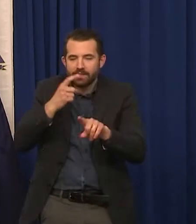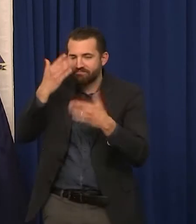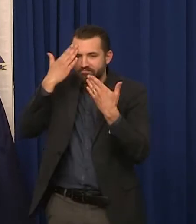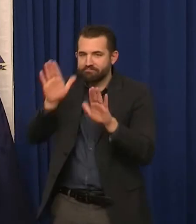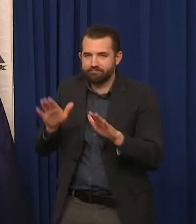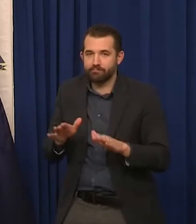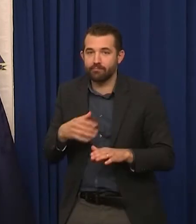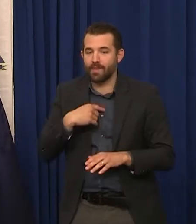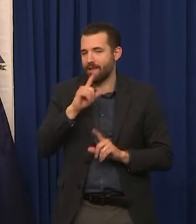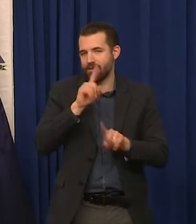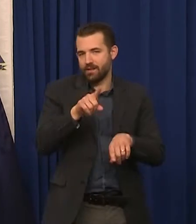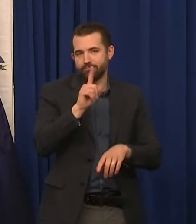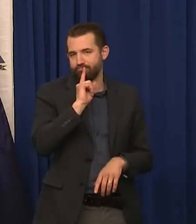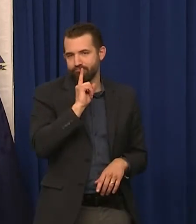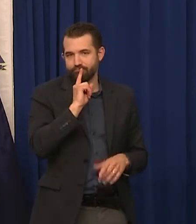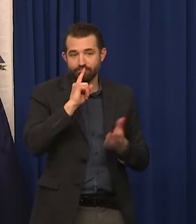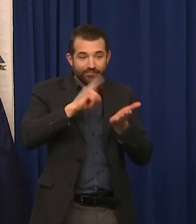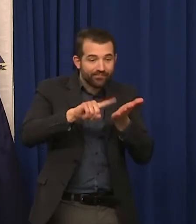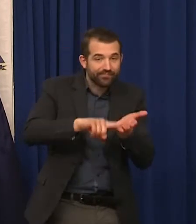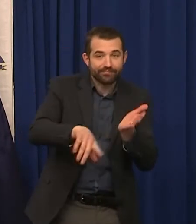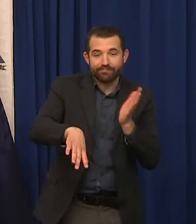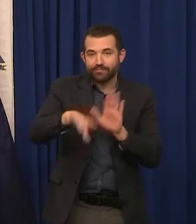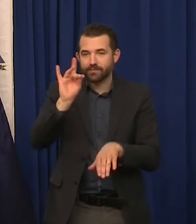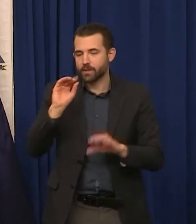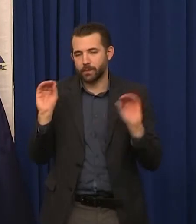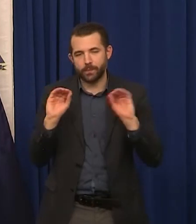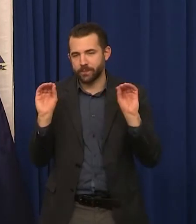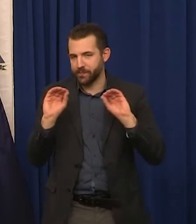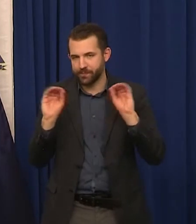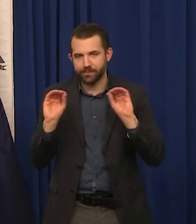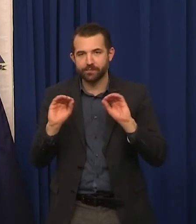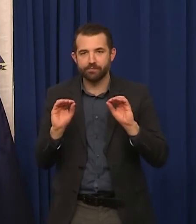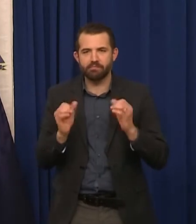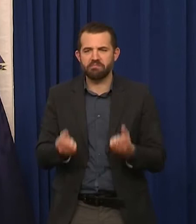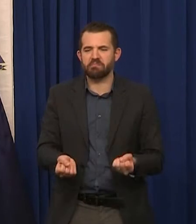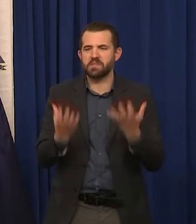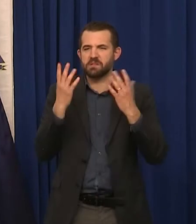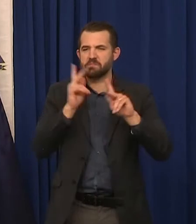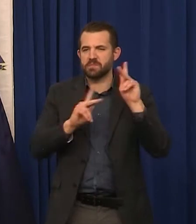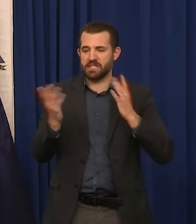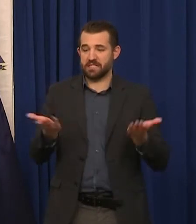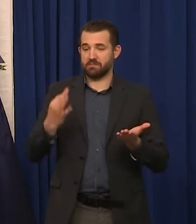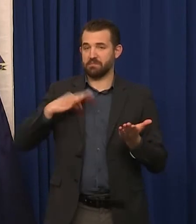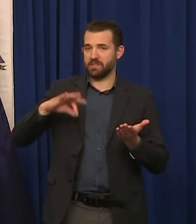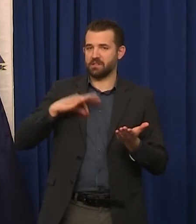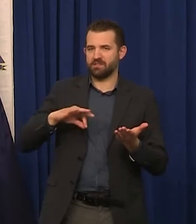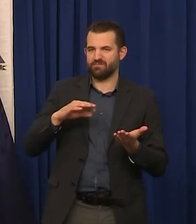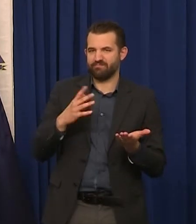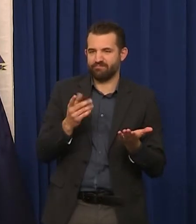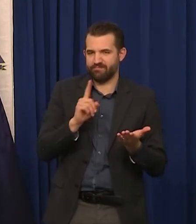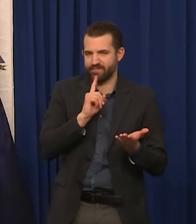it, but for many people in Maine, given the most populous counties, it is an unanswerable question.